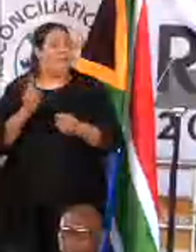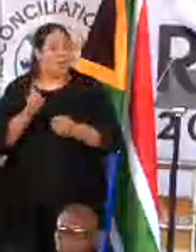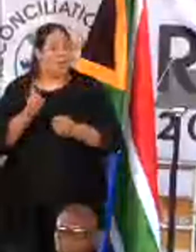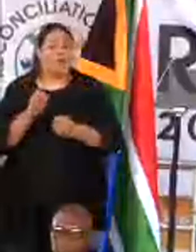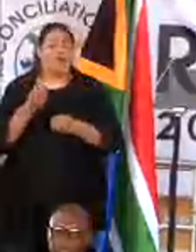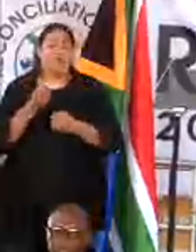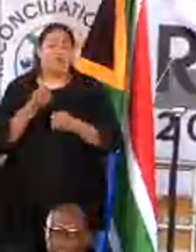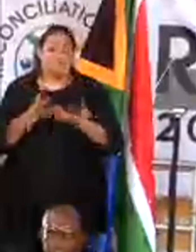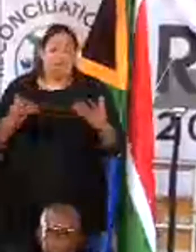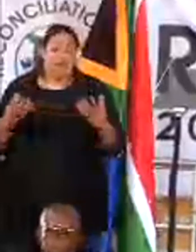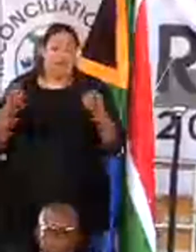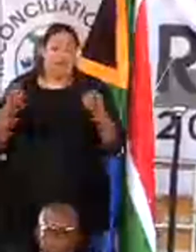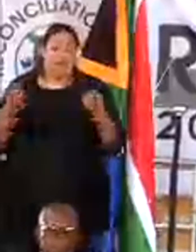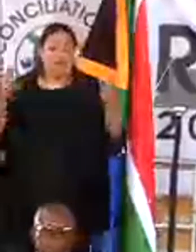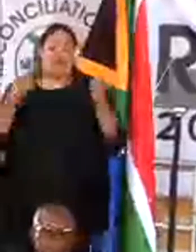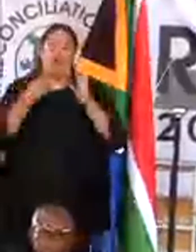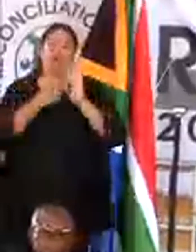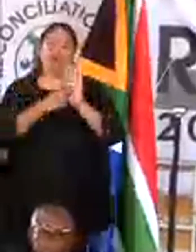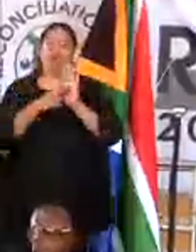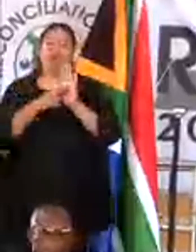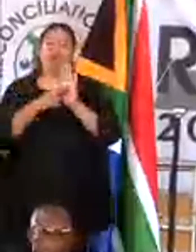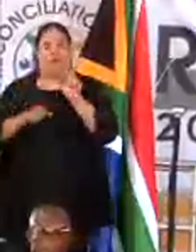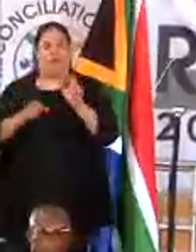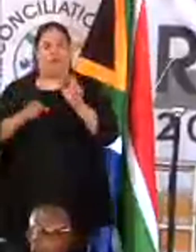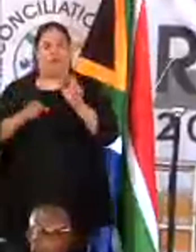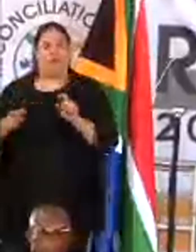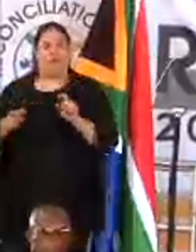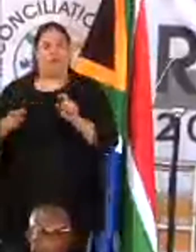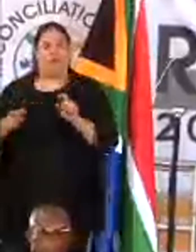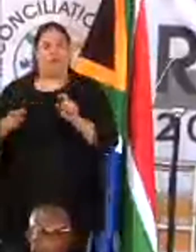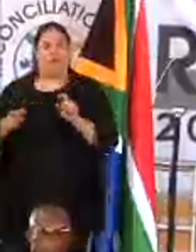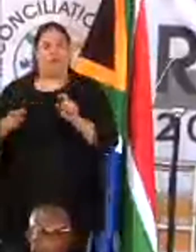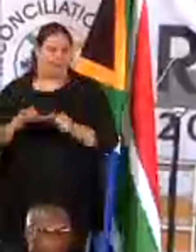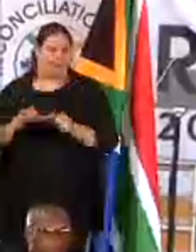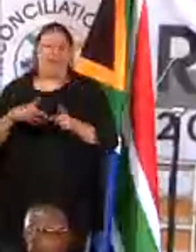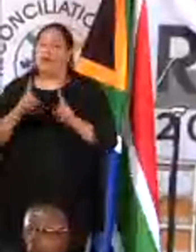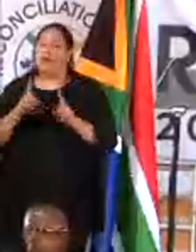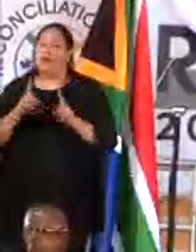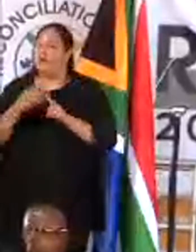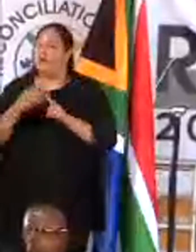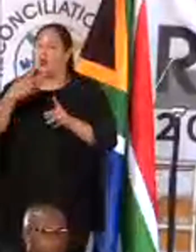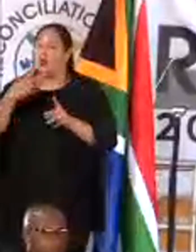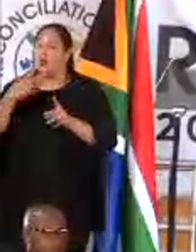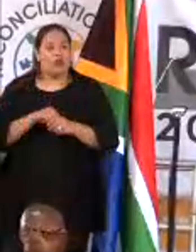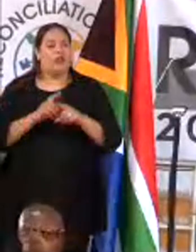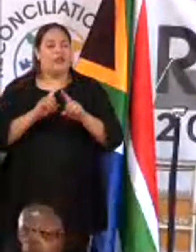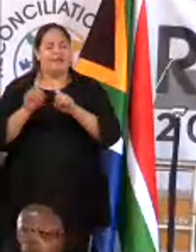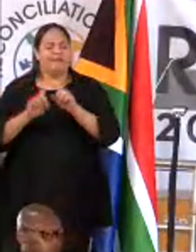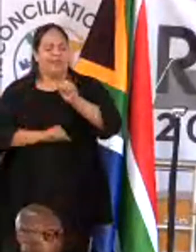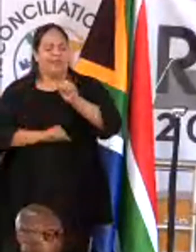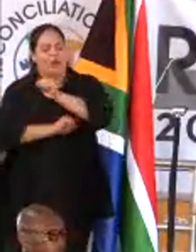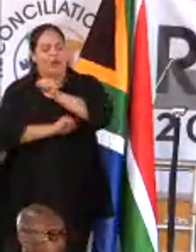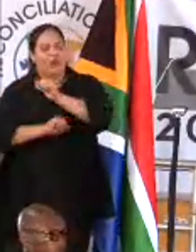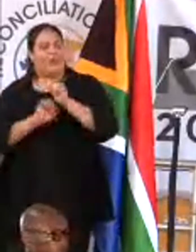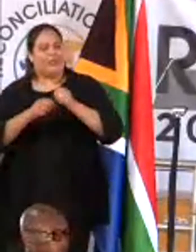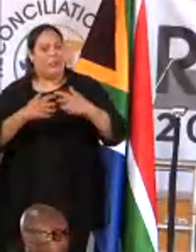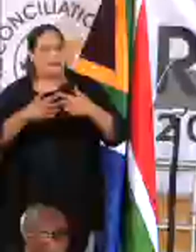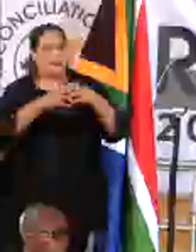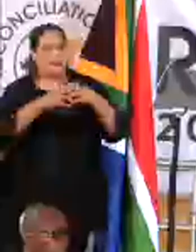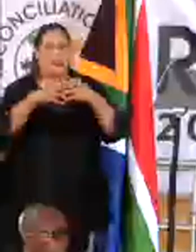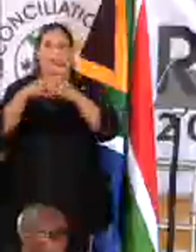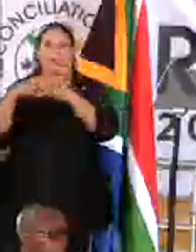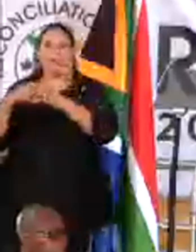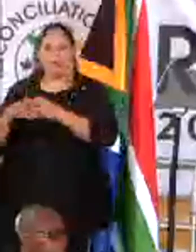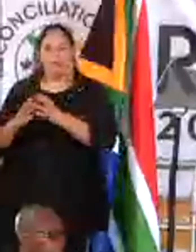received many representations from civil society, including foundations that were